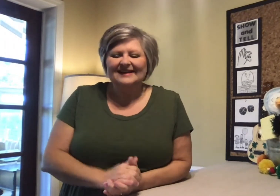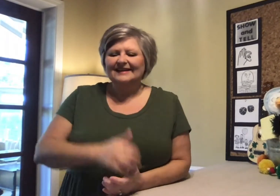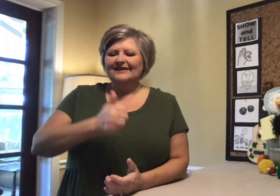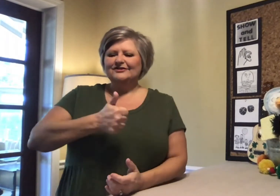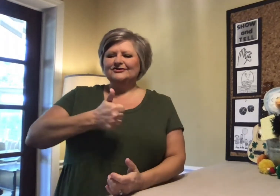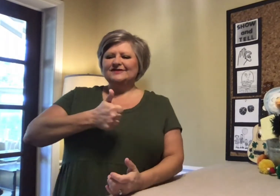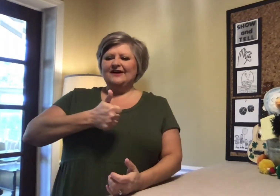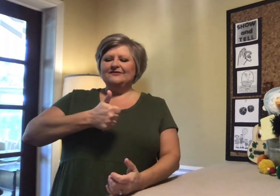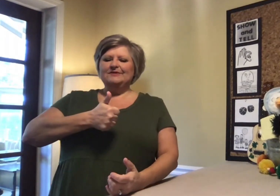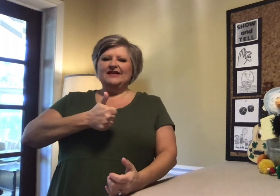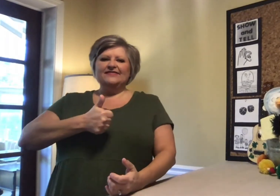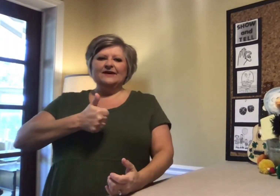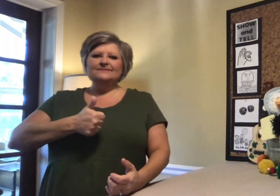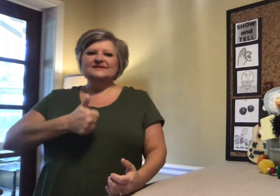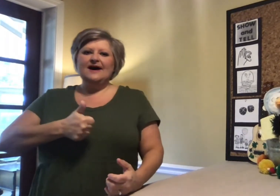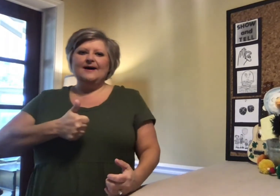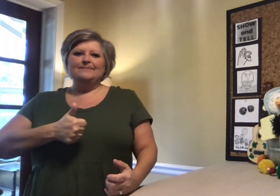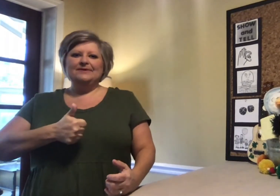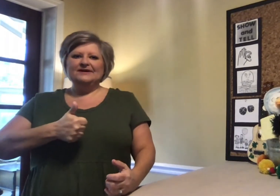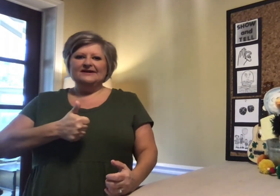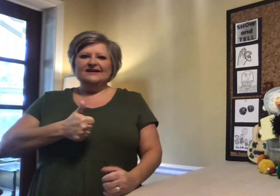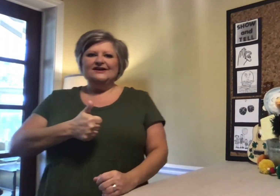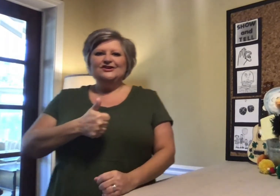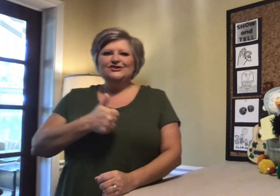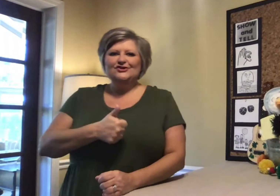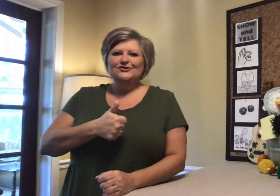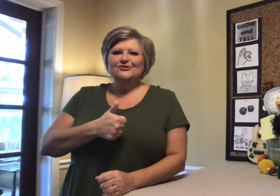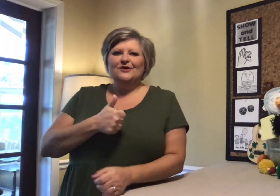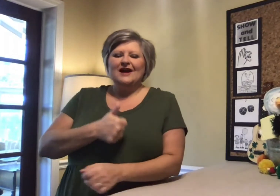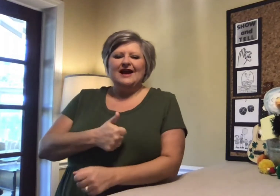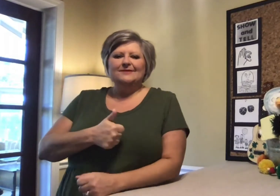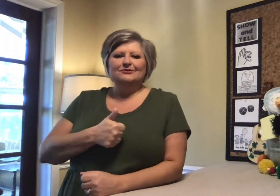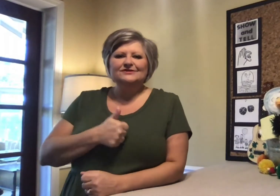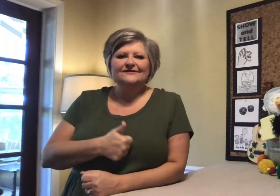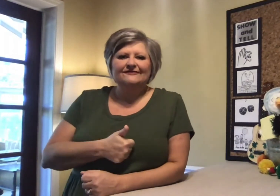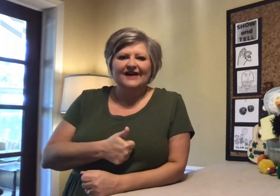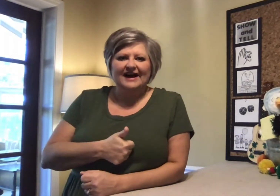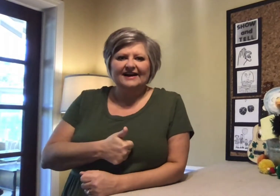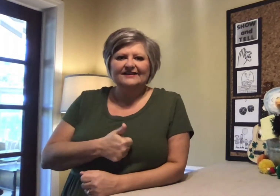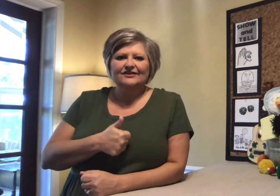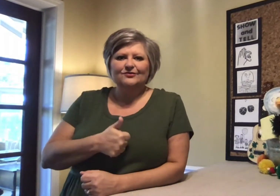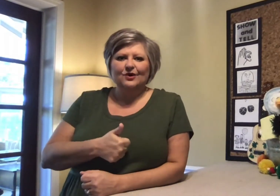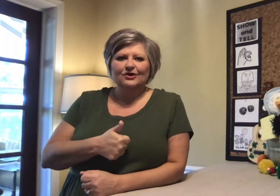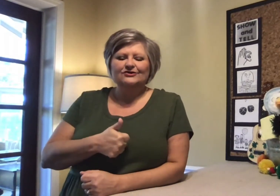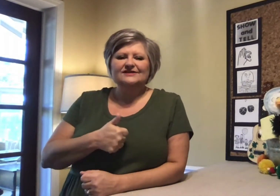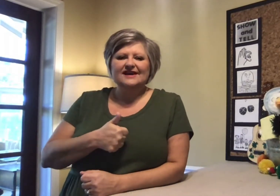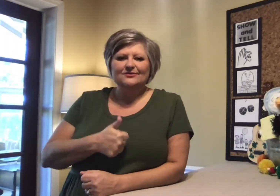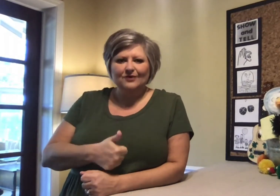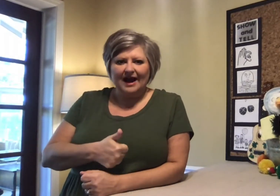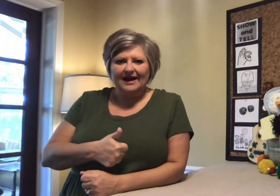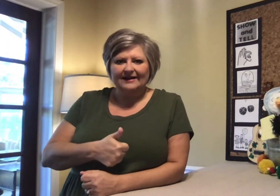Give yourself a big thumbs up. You were able to find the words that rhyme.